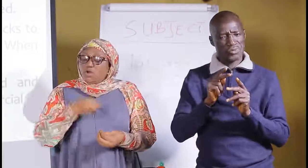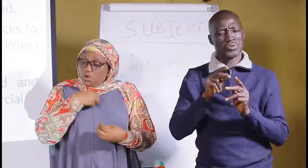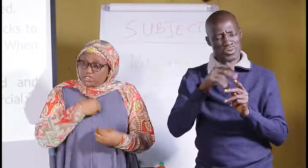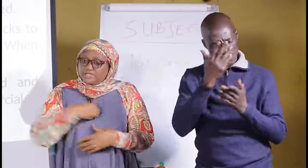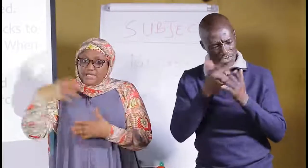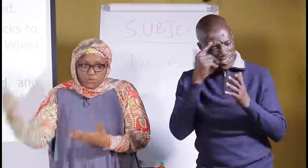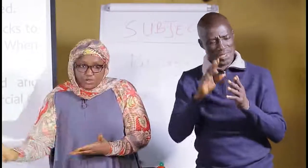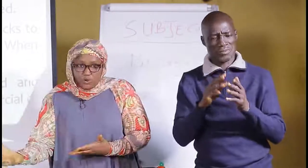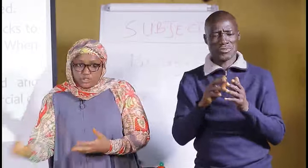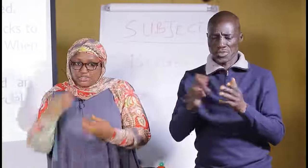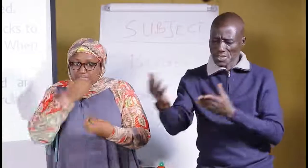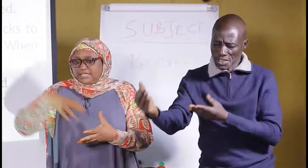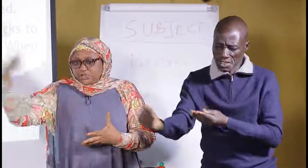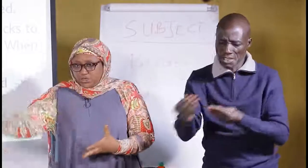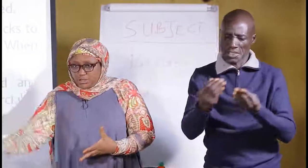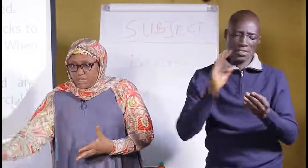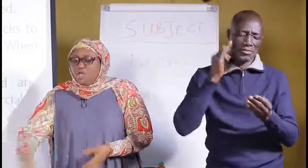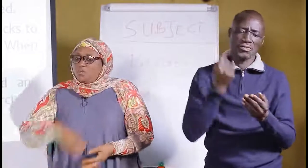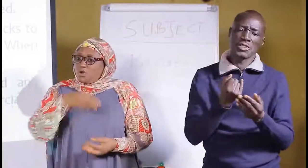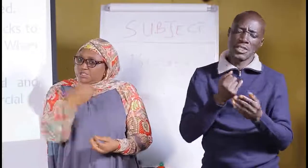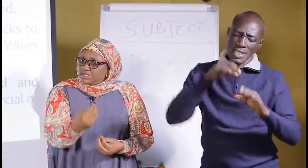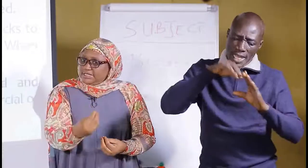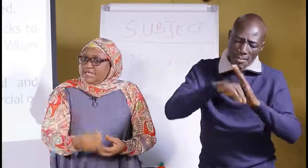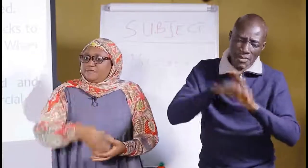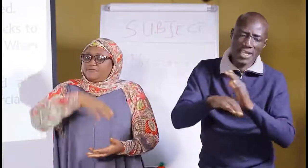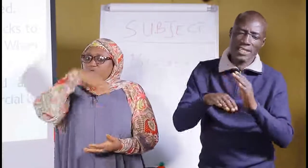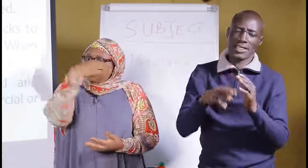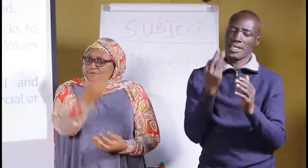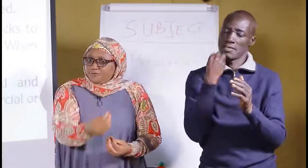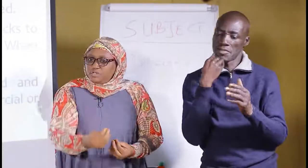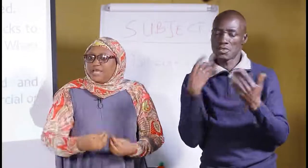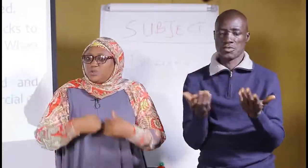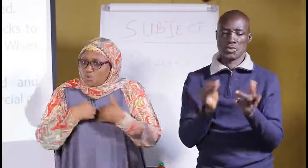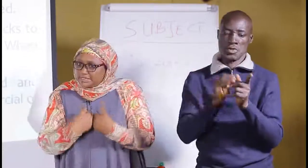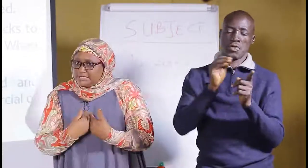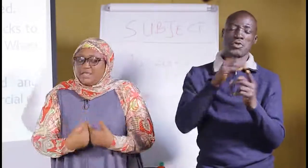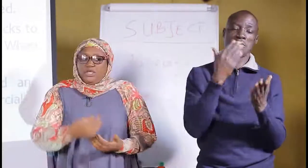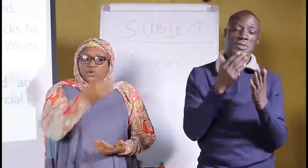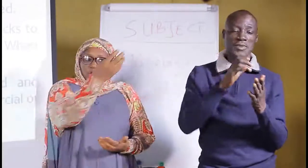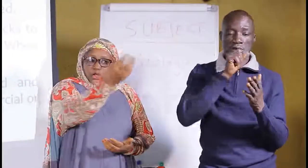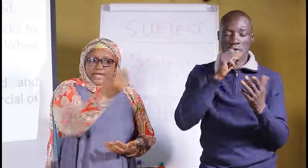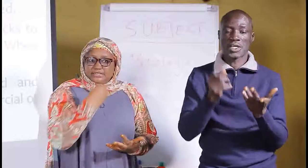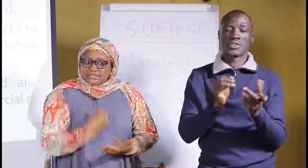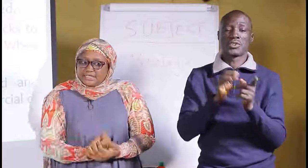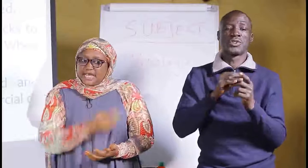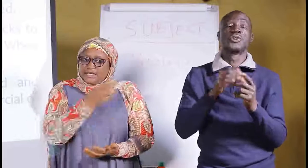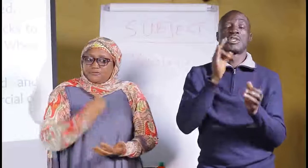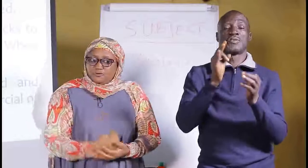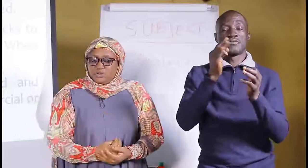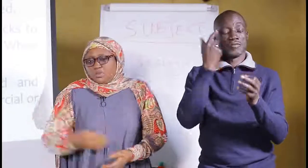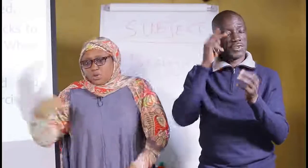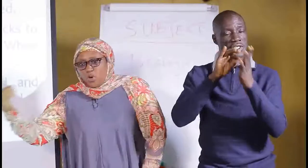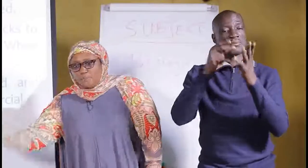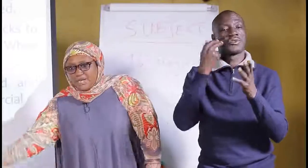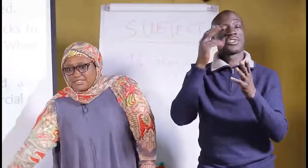unconsciously, unconsciously you can do it, just eat it and throw it away. But consciously, if you see a fruit and you want it, you can collect the seeds and the